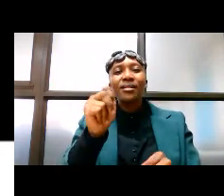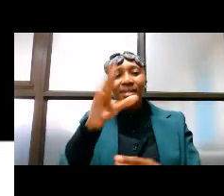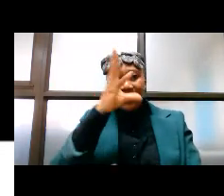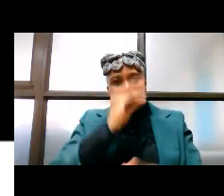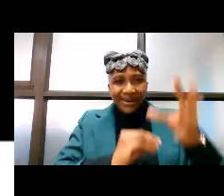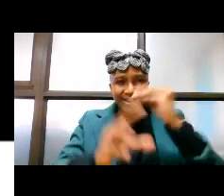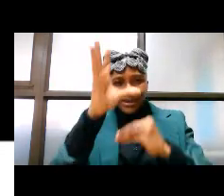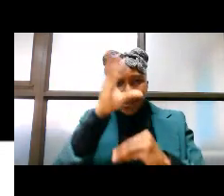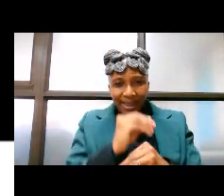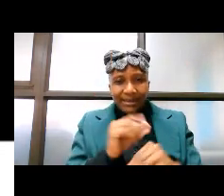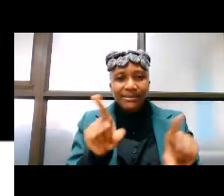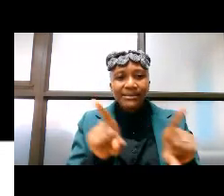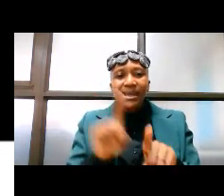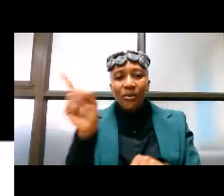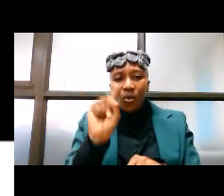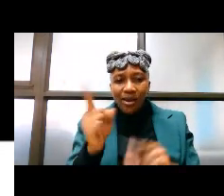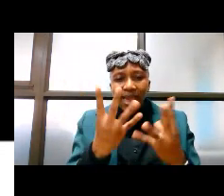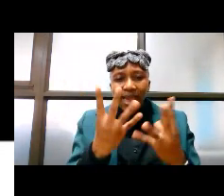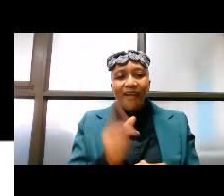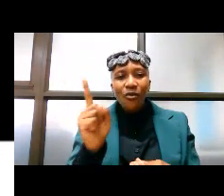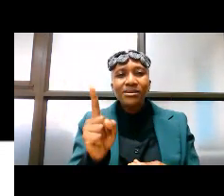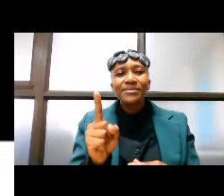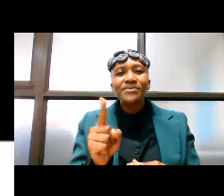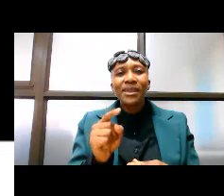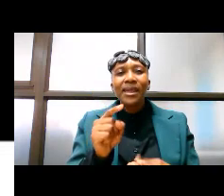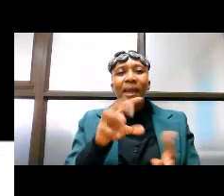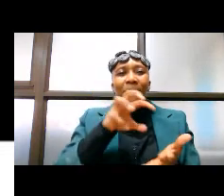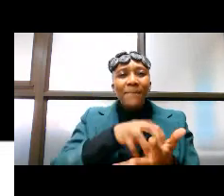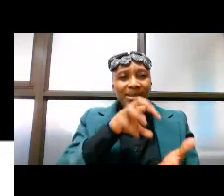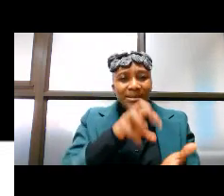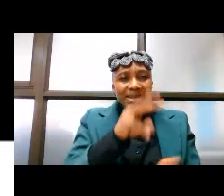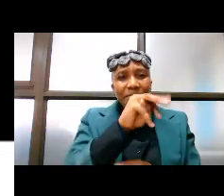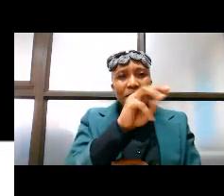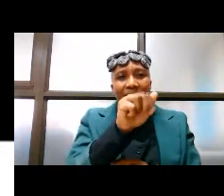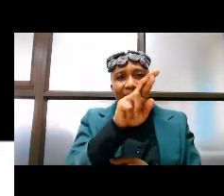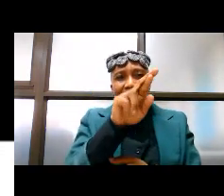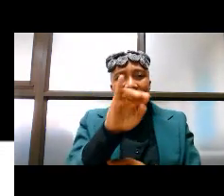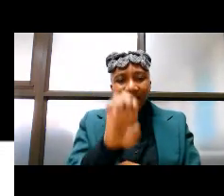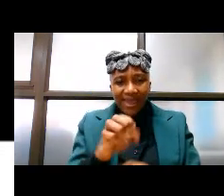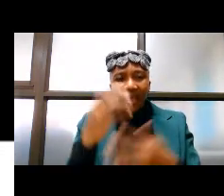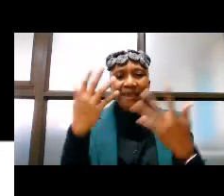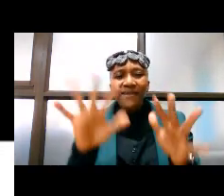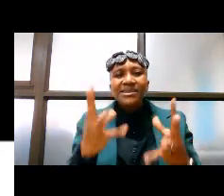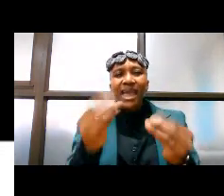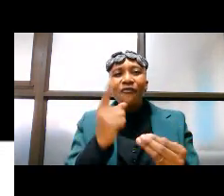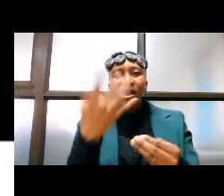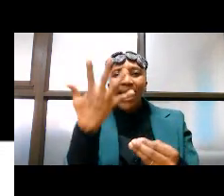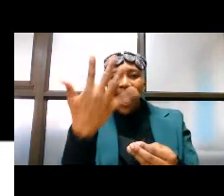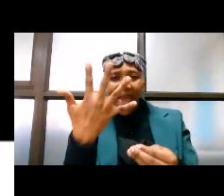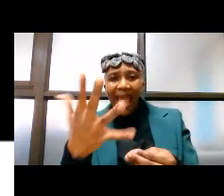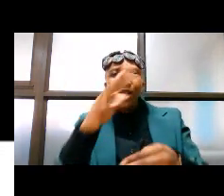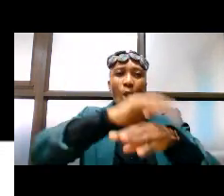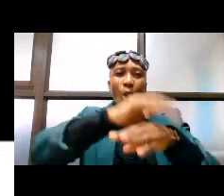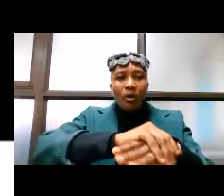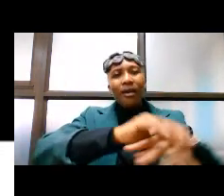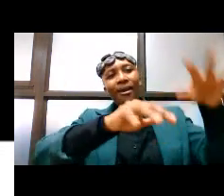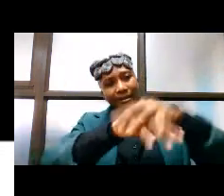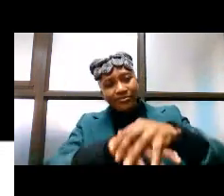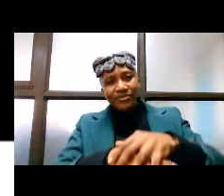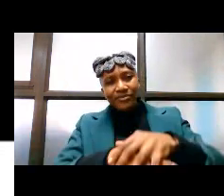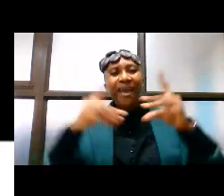your Mari biscuit, you've got icing, and again, hand over hand, physically helping